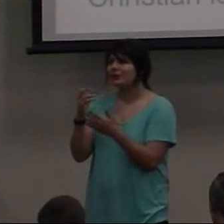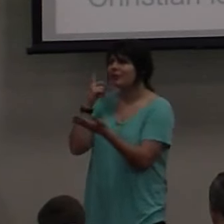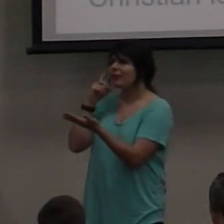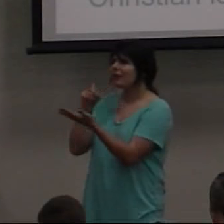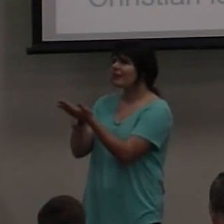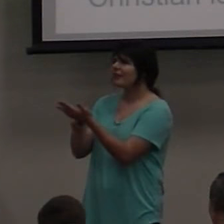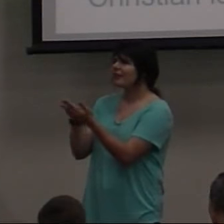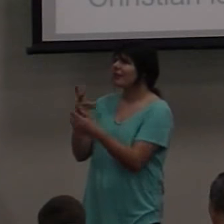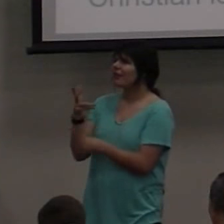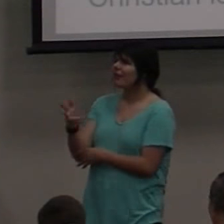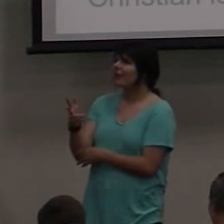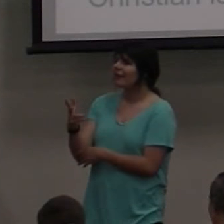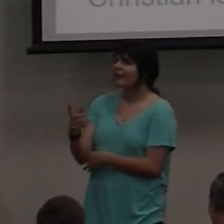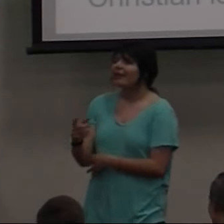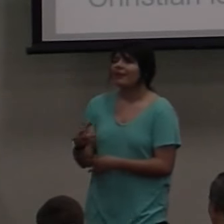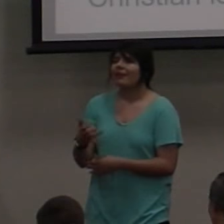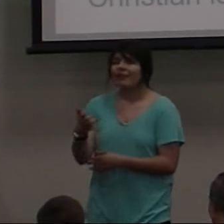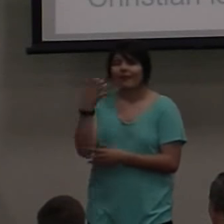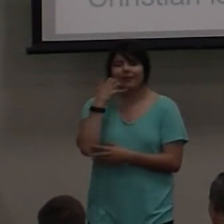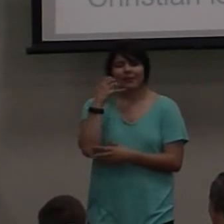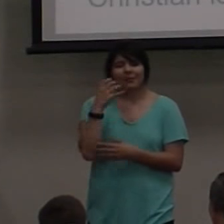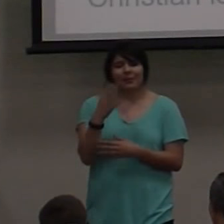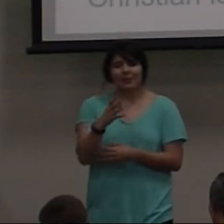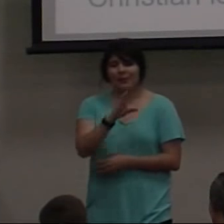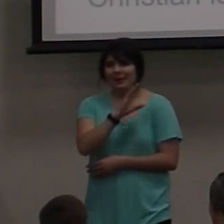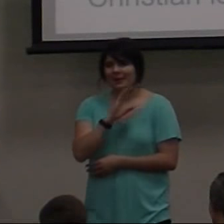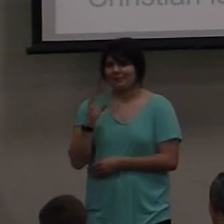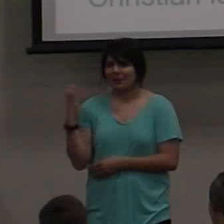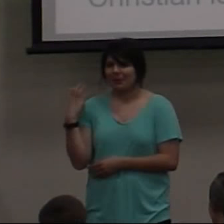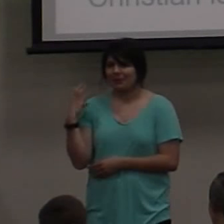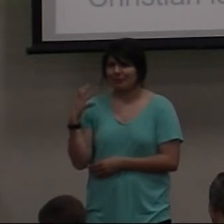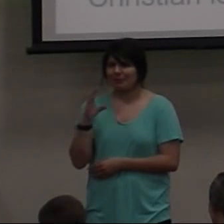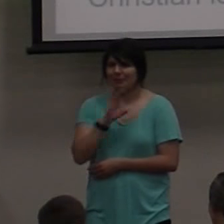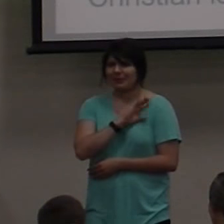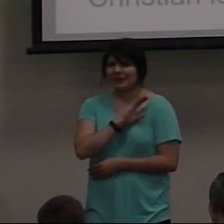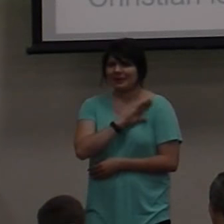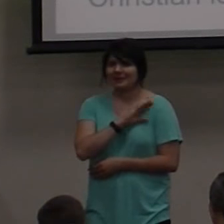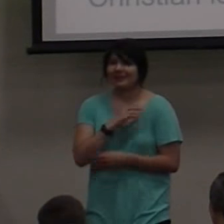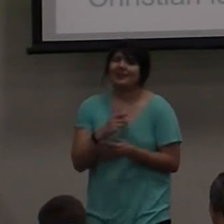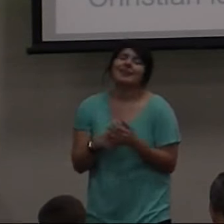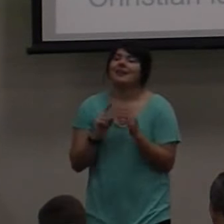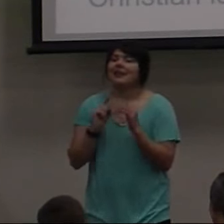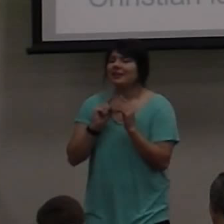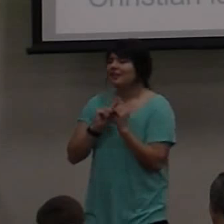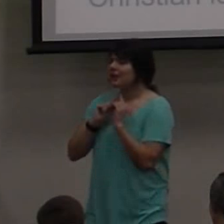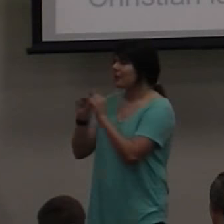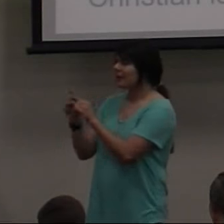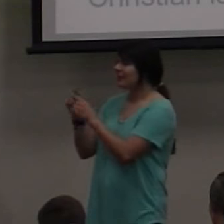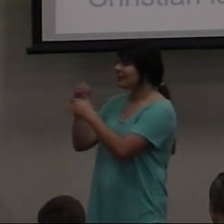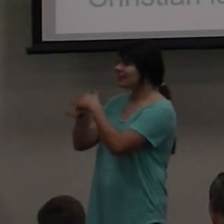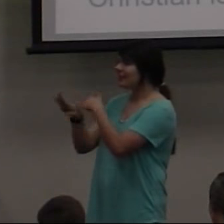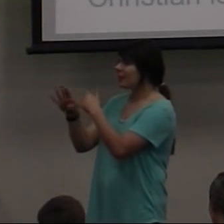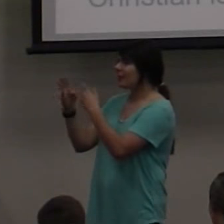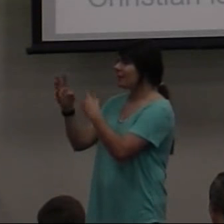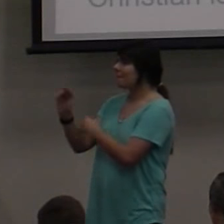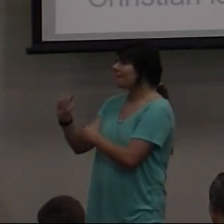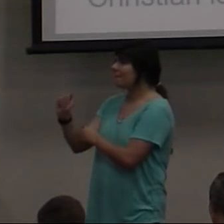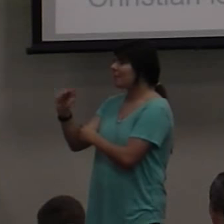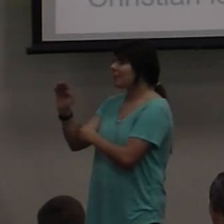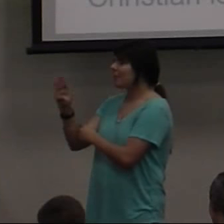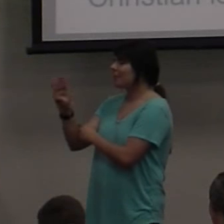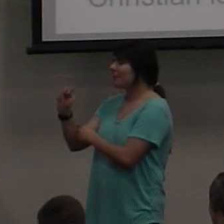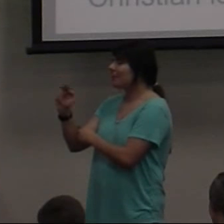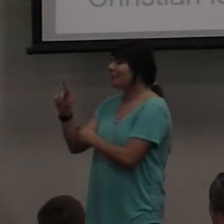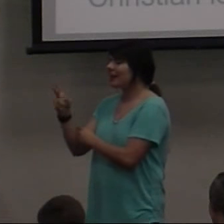recognized the vehicle, contacted the police. They went into the bank that the hijackers had gone into, and where